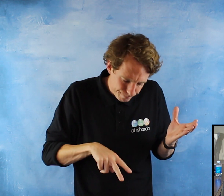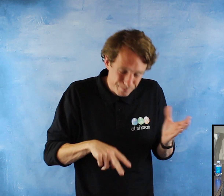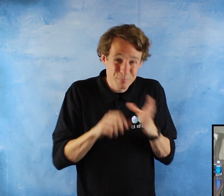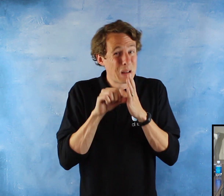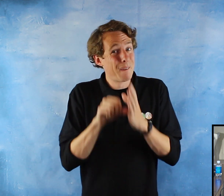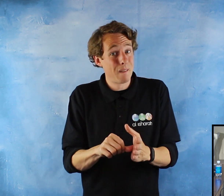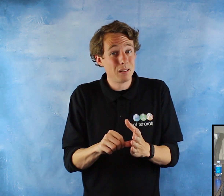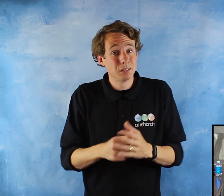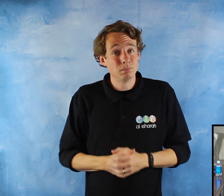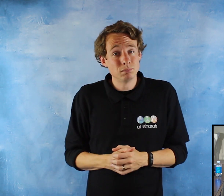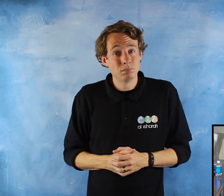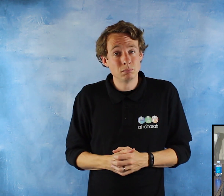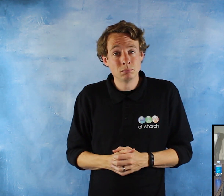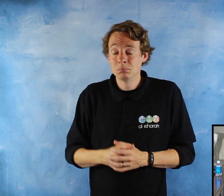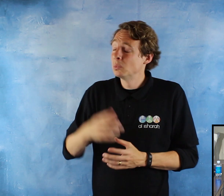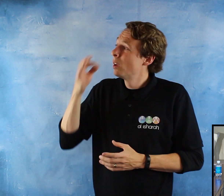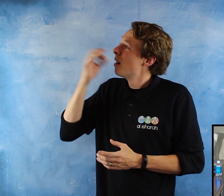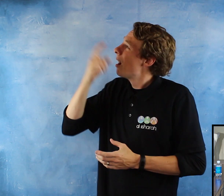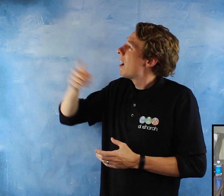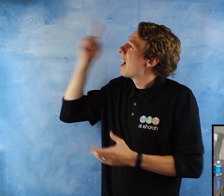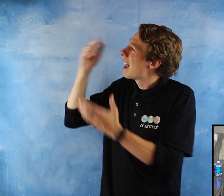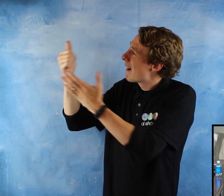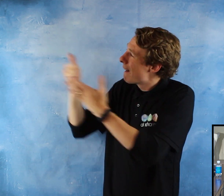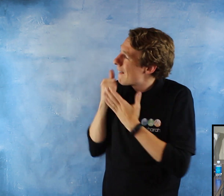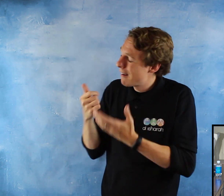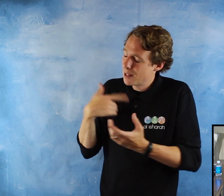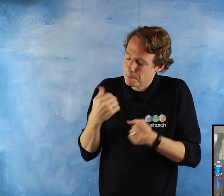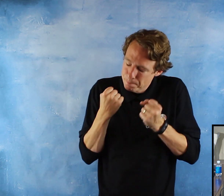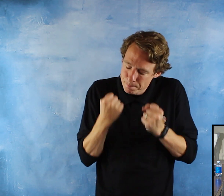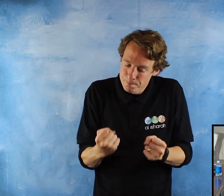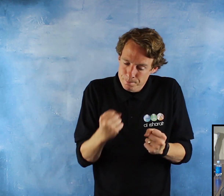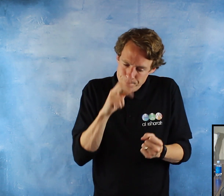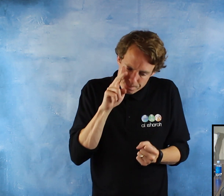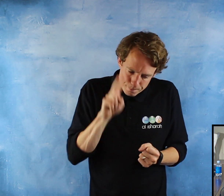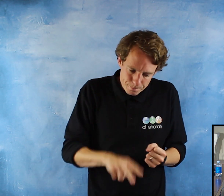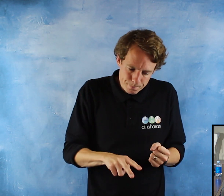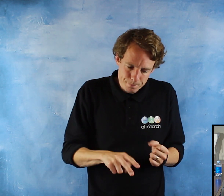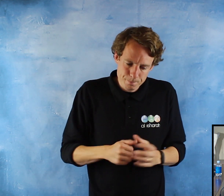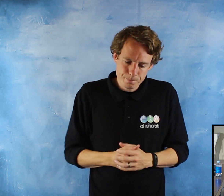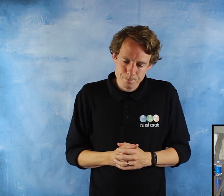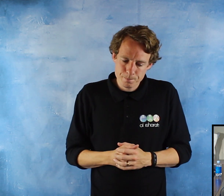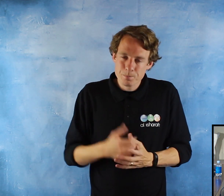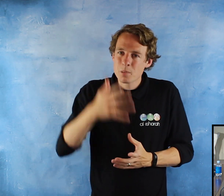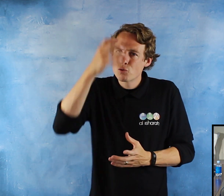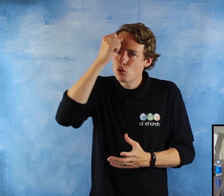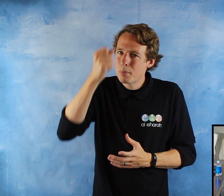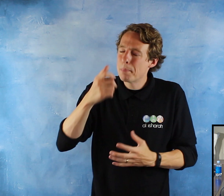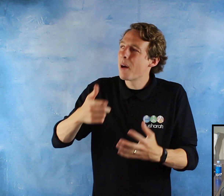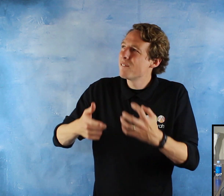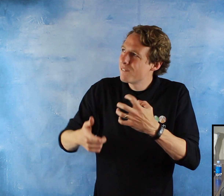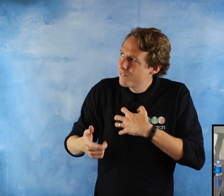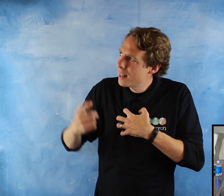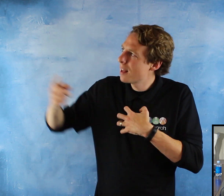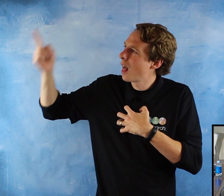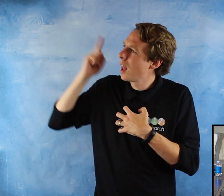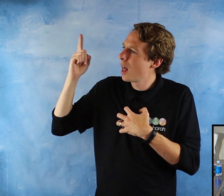us, to have the Ghaddul Basar, and to fear Allah subhanahu wa ta'ala from the